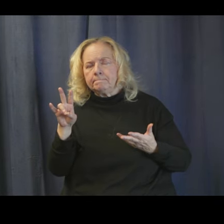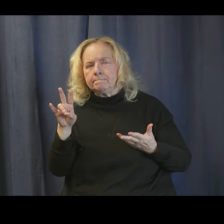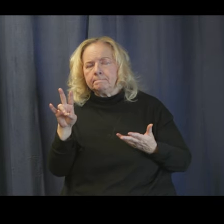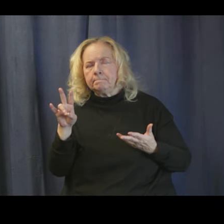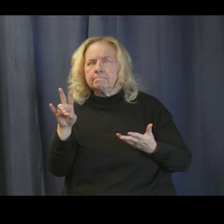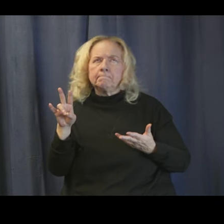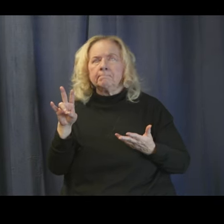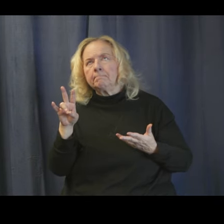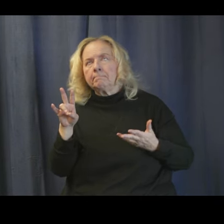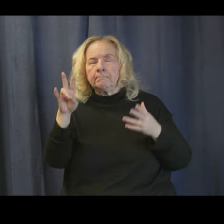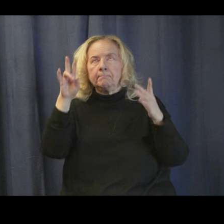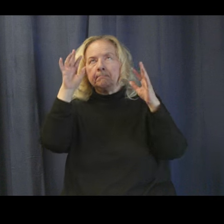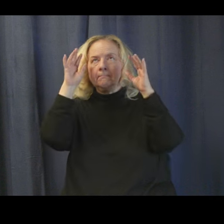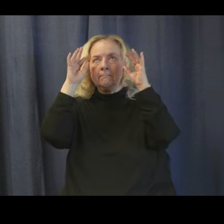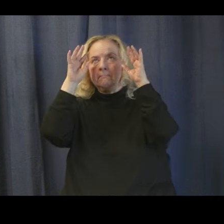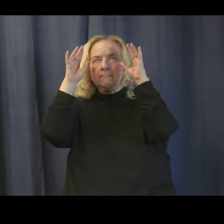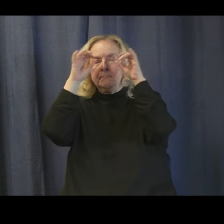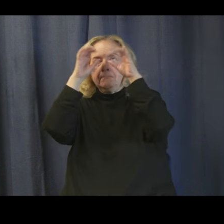To me, this is just